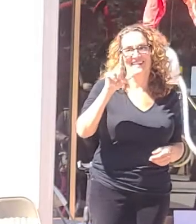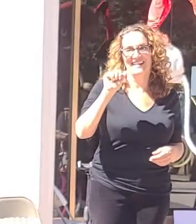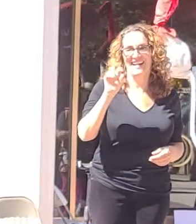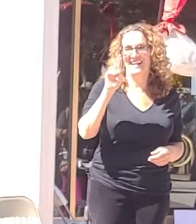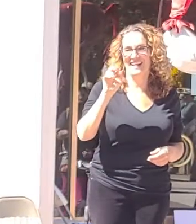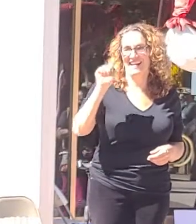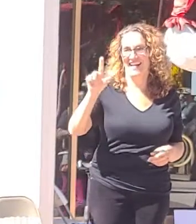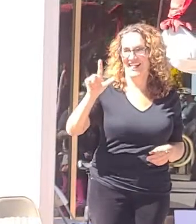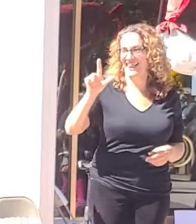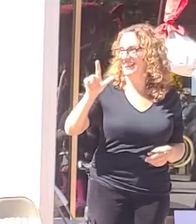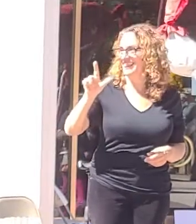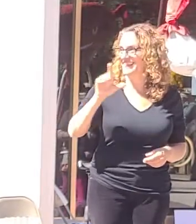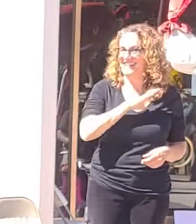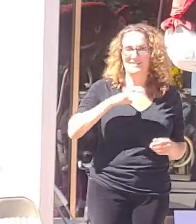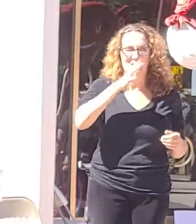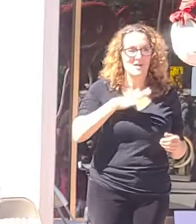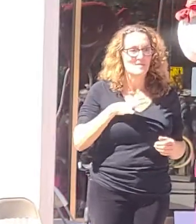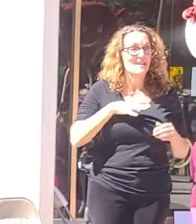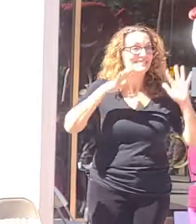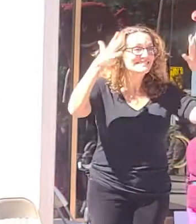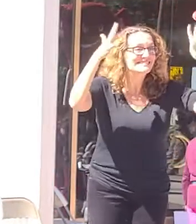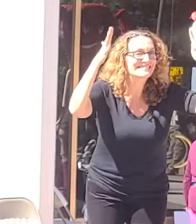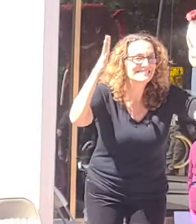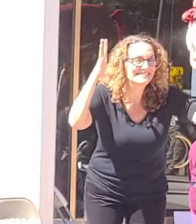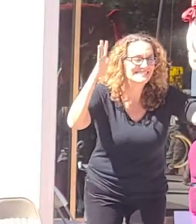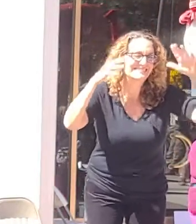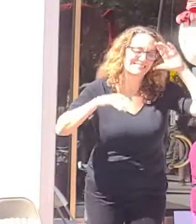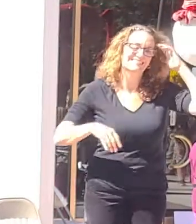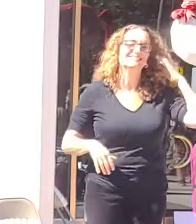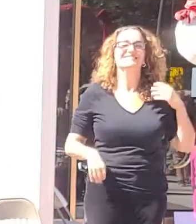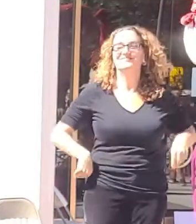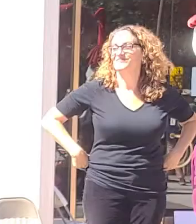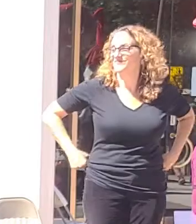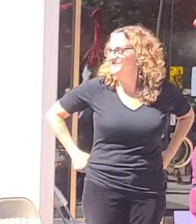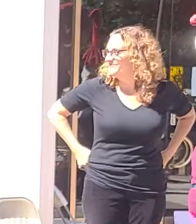Villarreal. Give her a huge round of